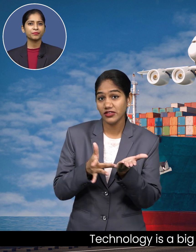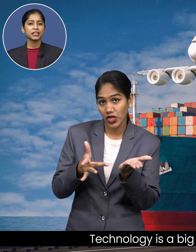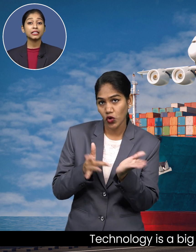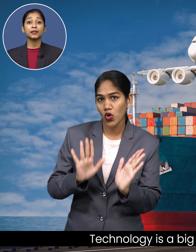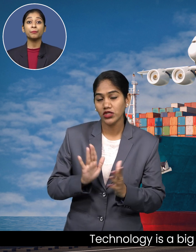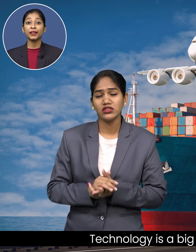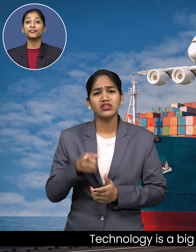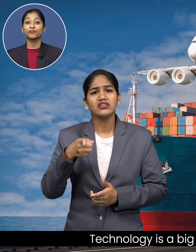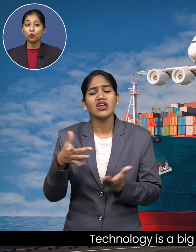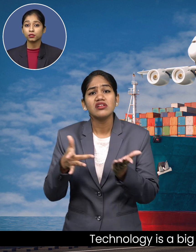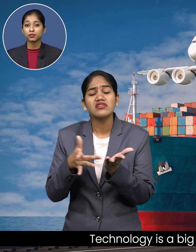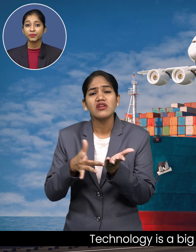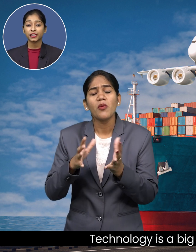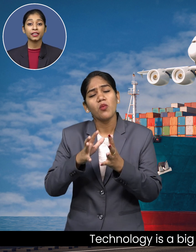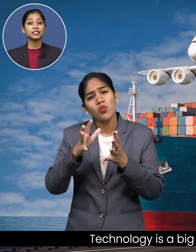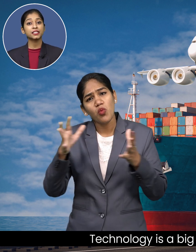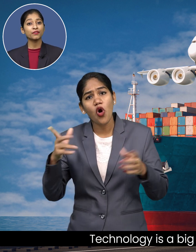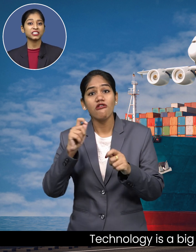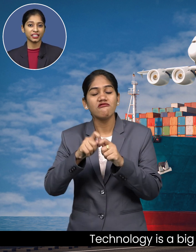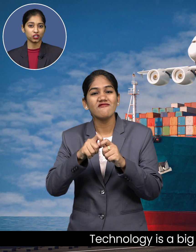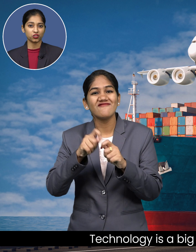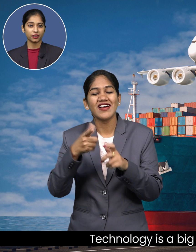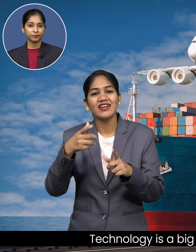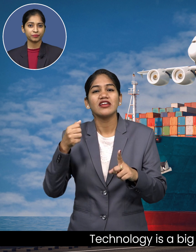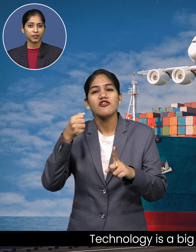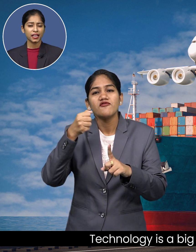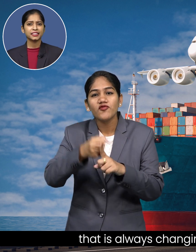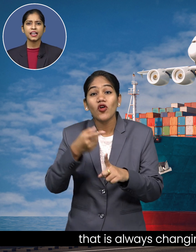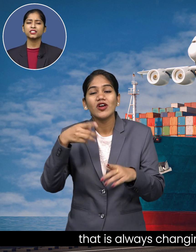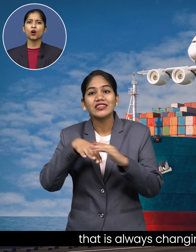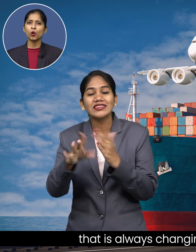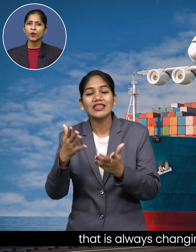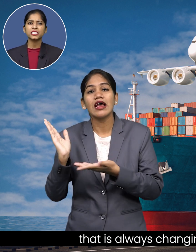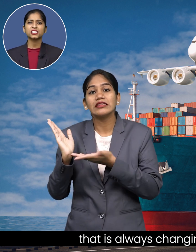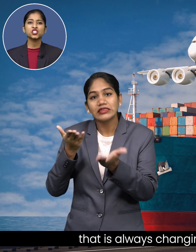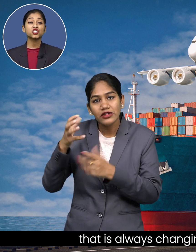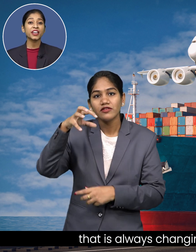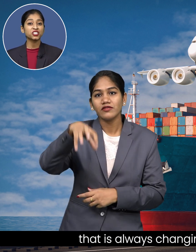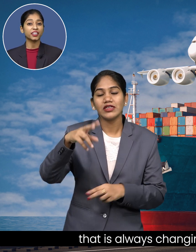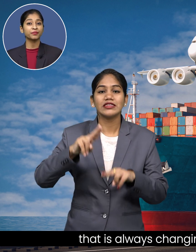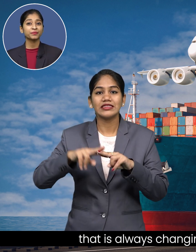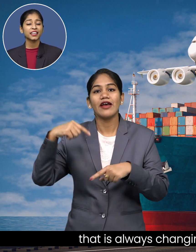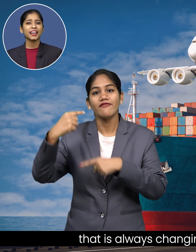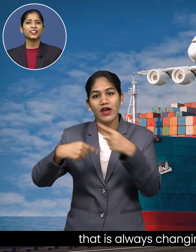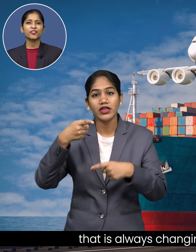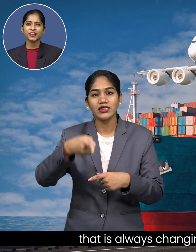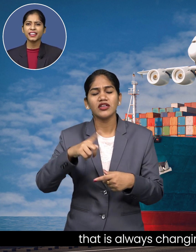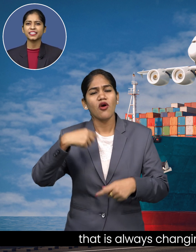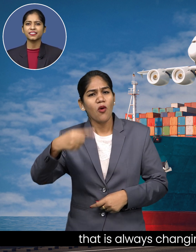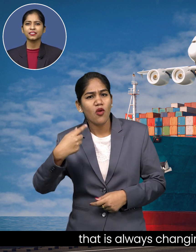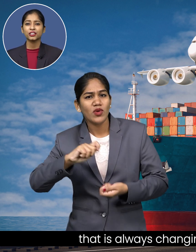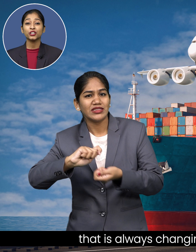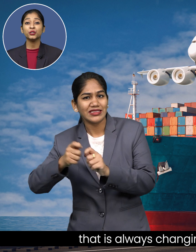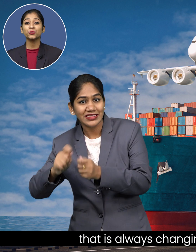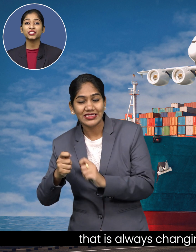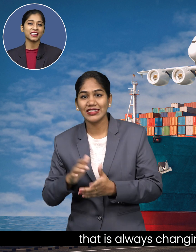Technology is a big force in the service industry that is always changing and